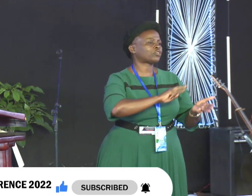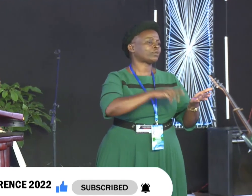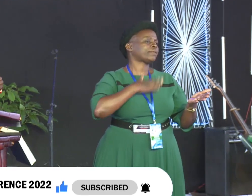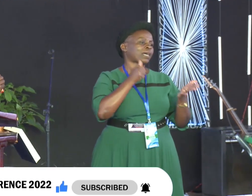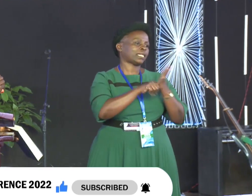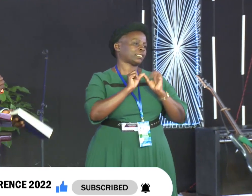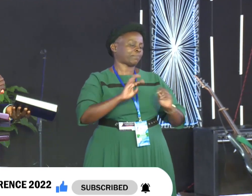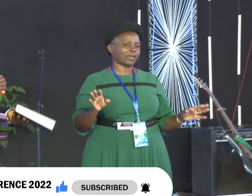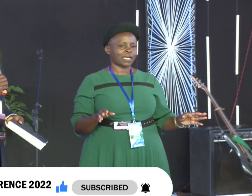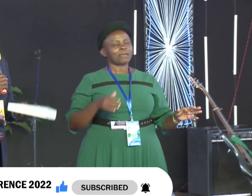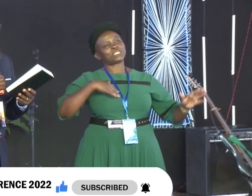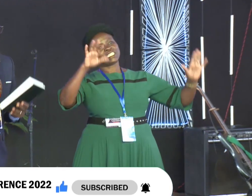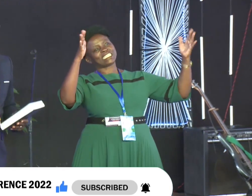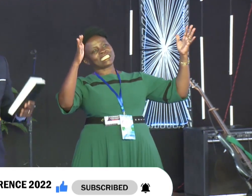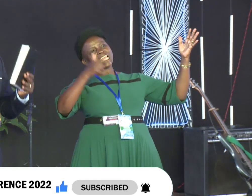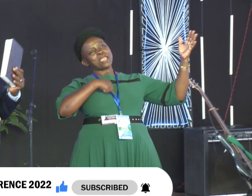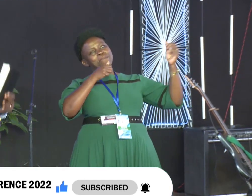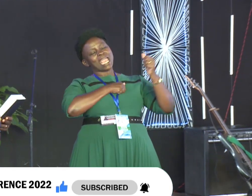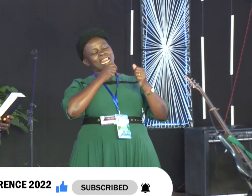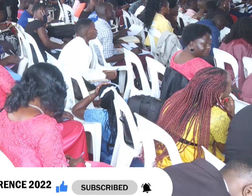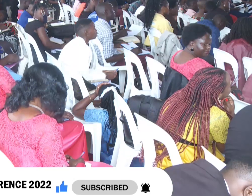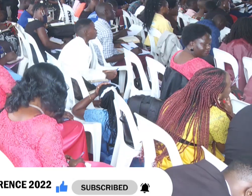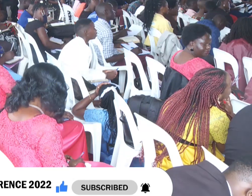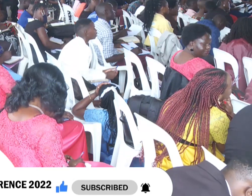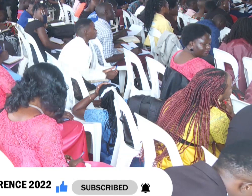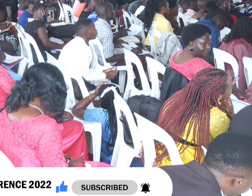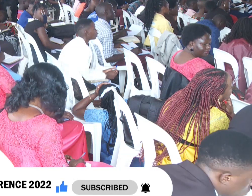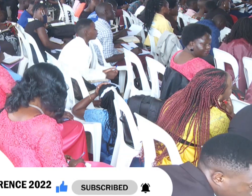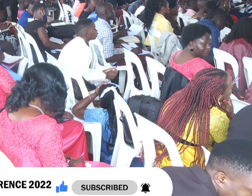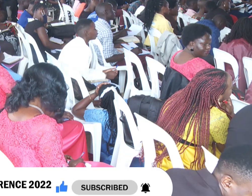Imagine how we hypocrite.